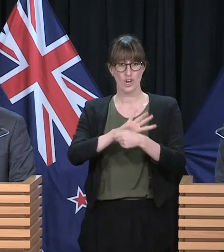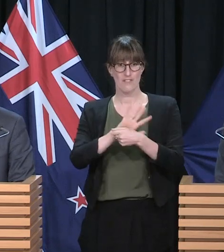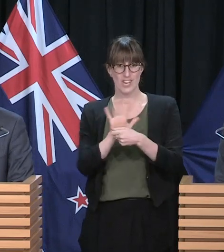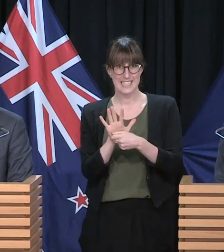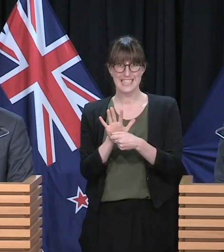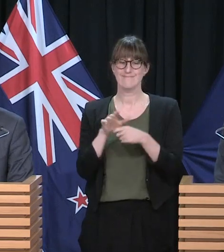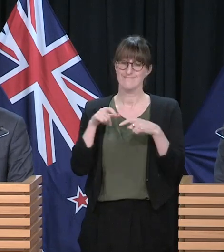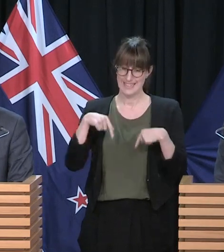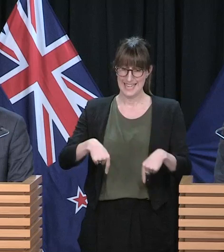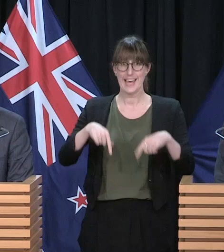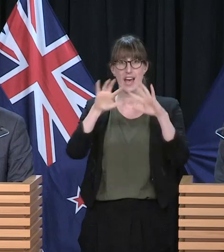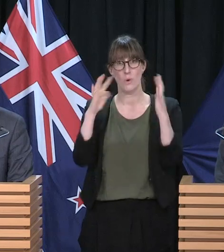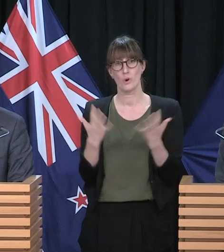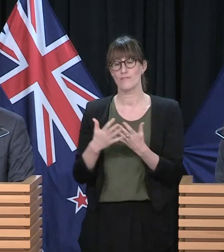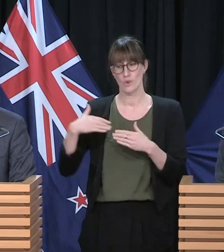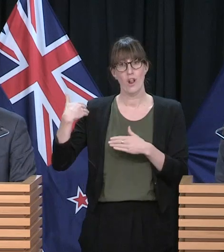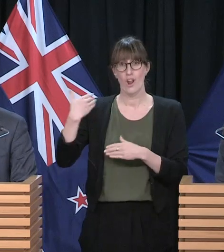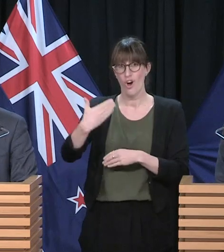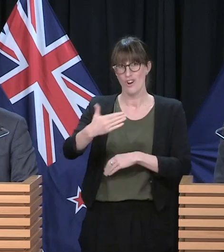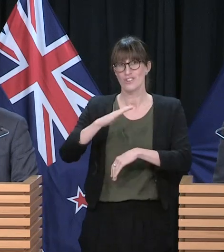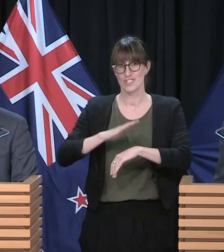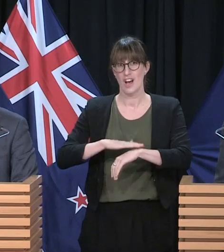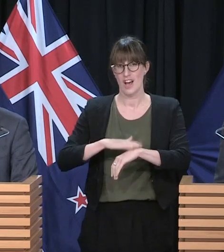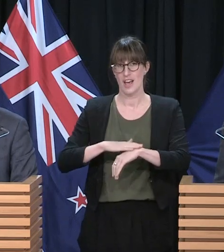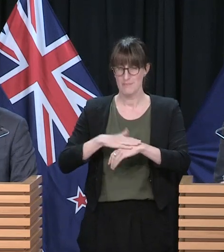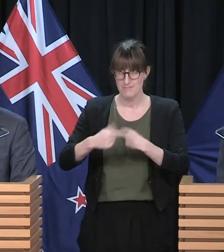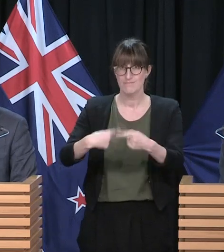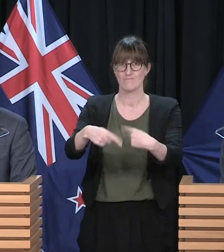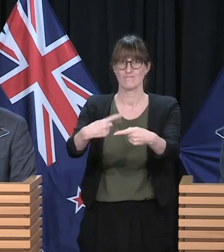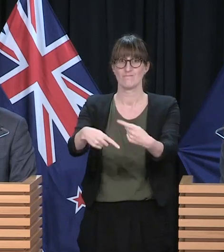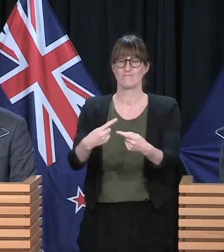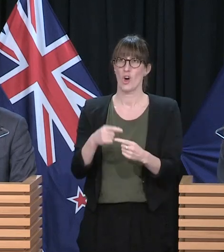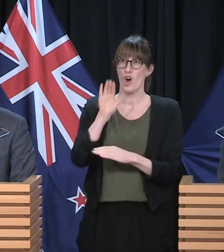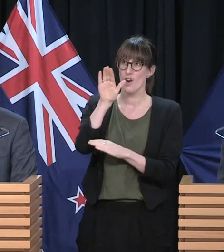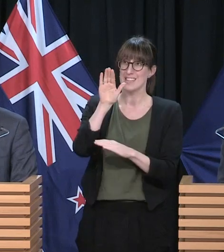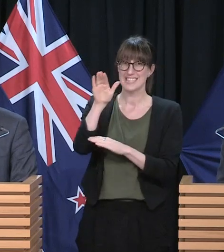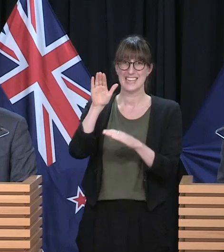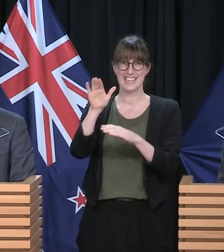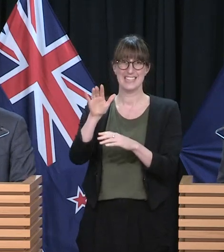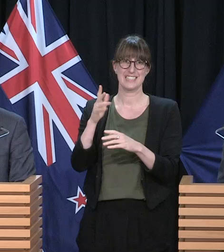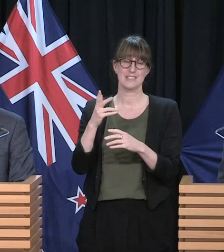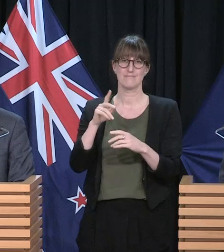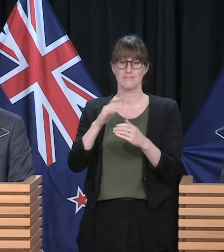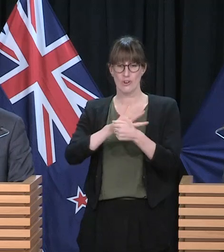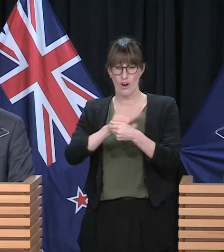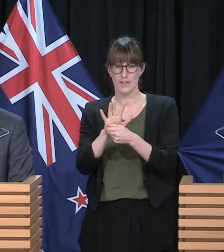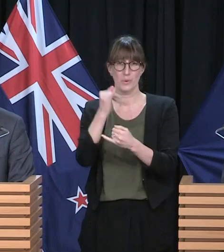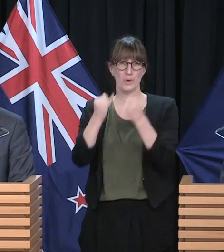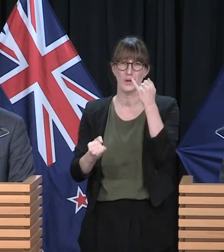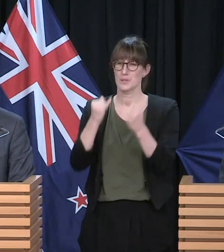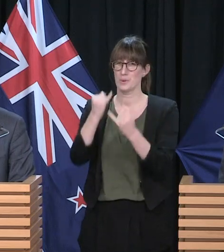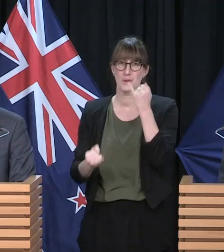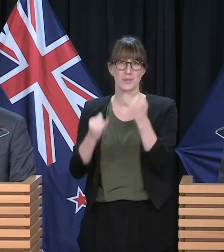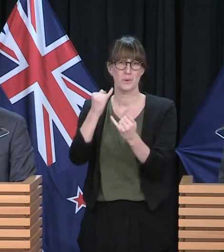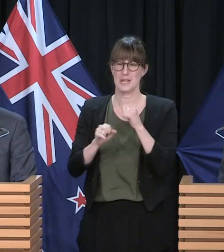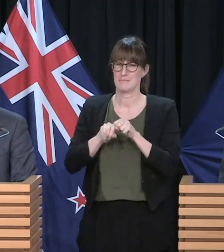some time. The virus is spreading at pace internationally, with a record number of new cases in recent days.